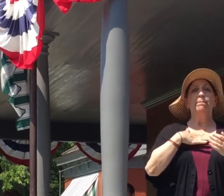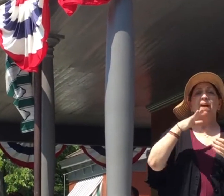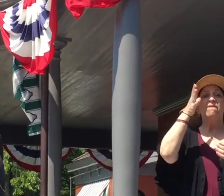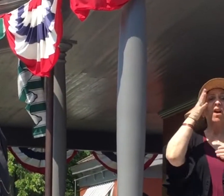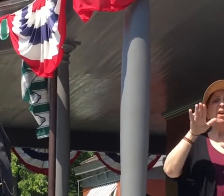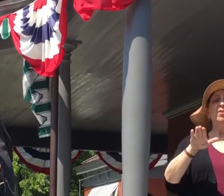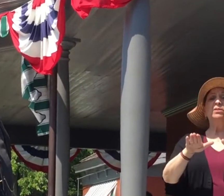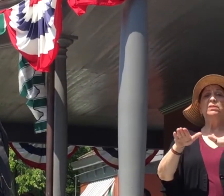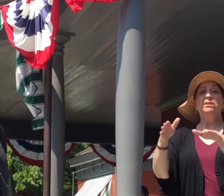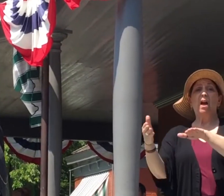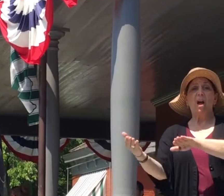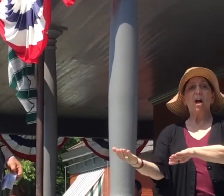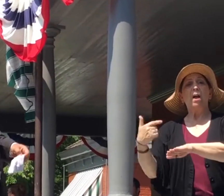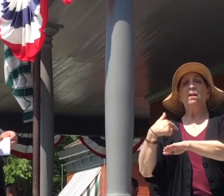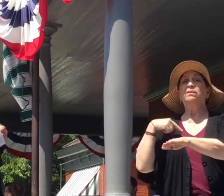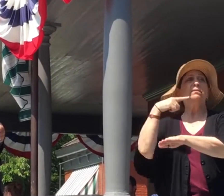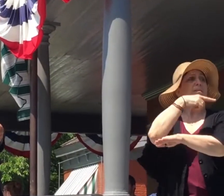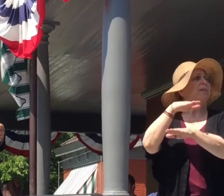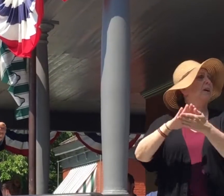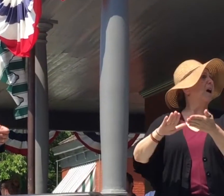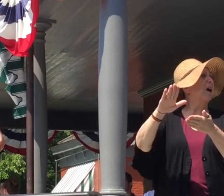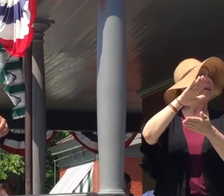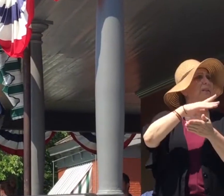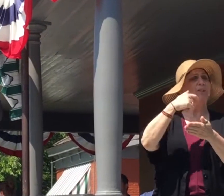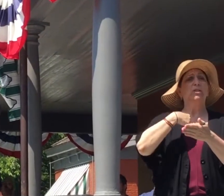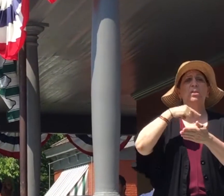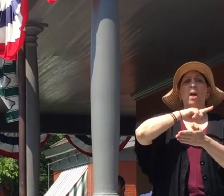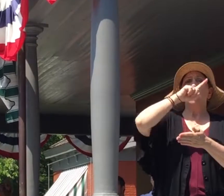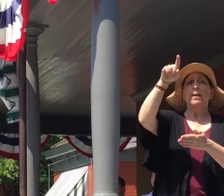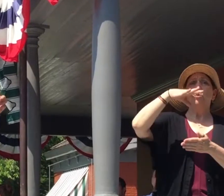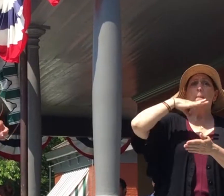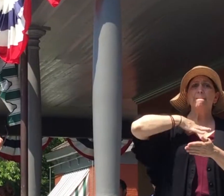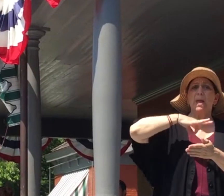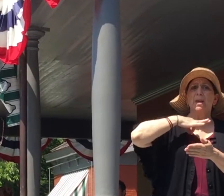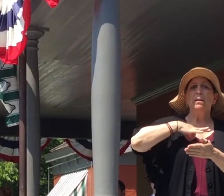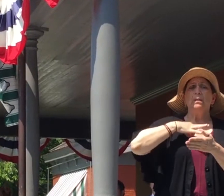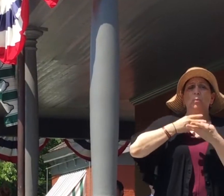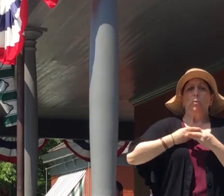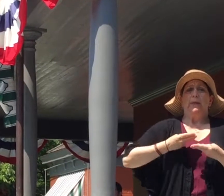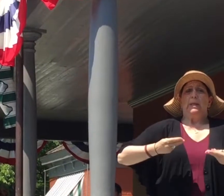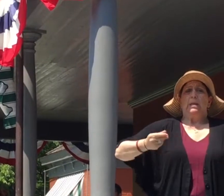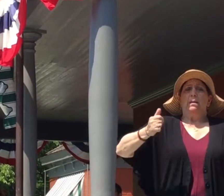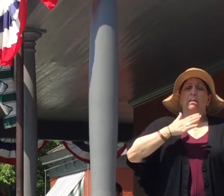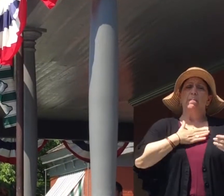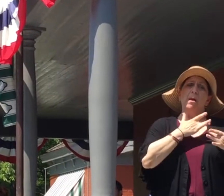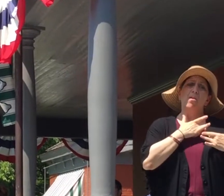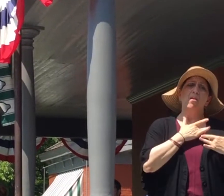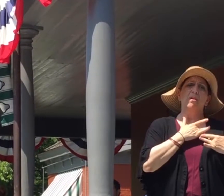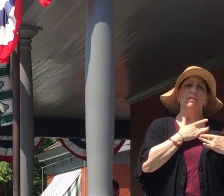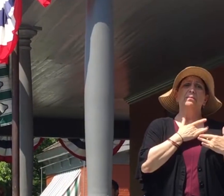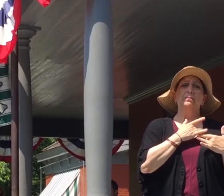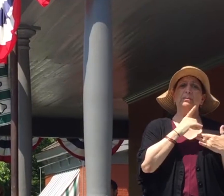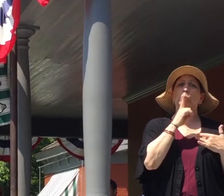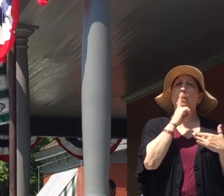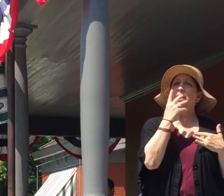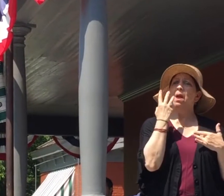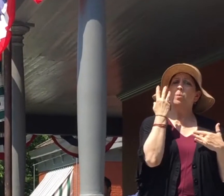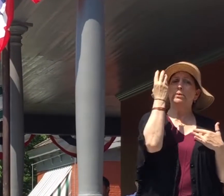father dying when I was a sophomore at college. I went to the North Woods of Maine to heal and to be